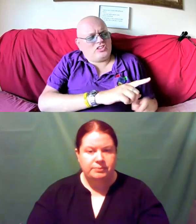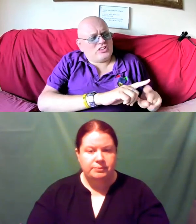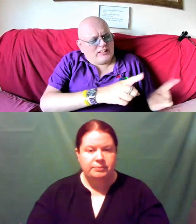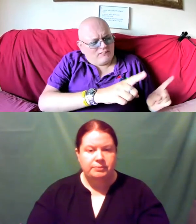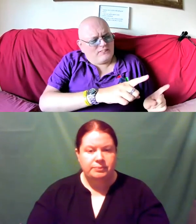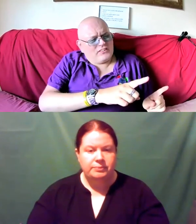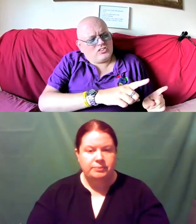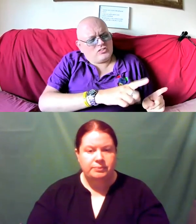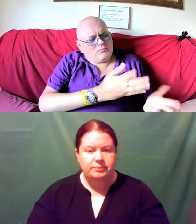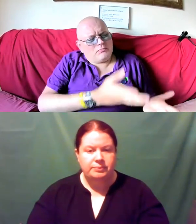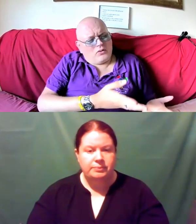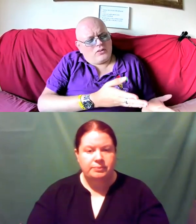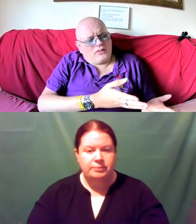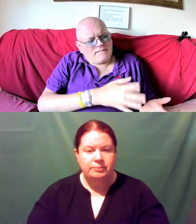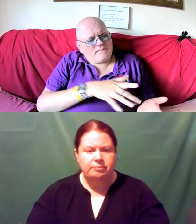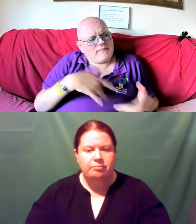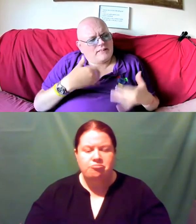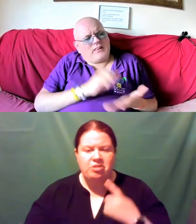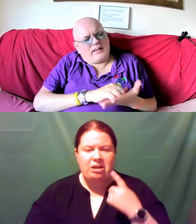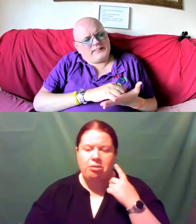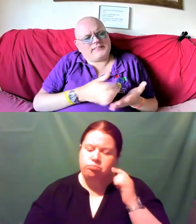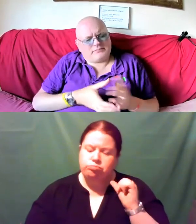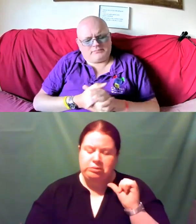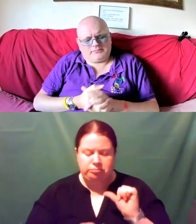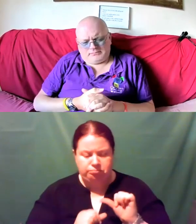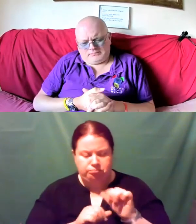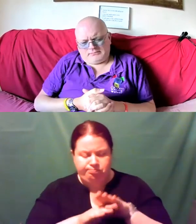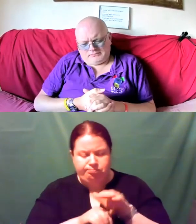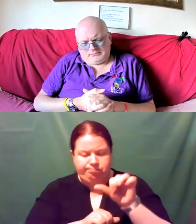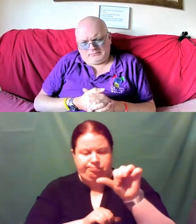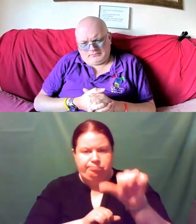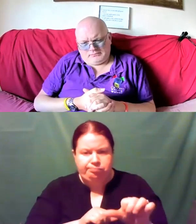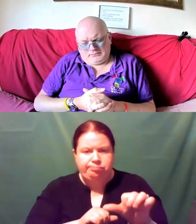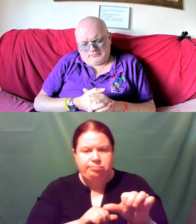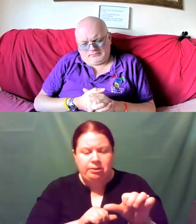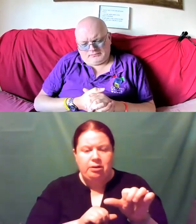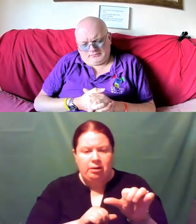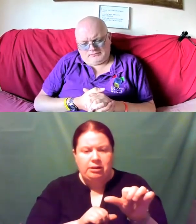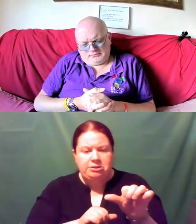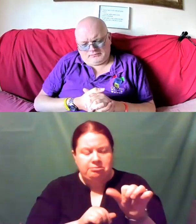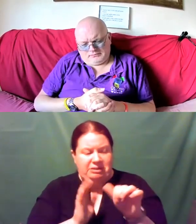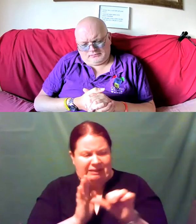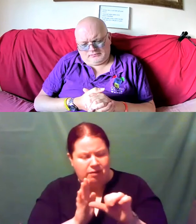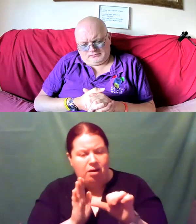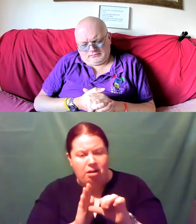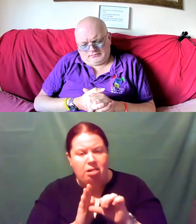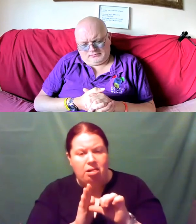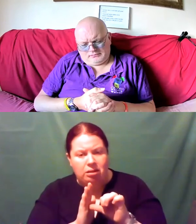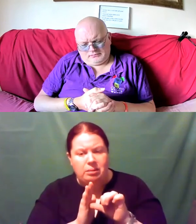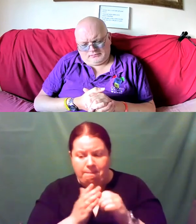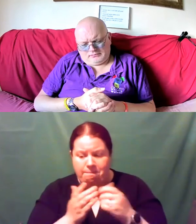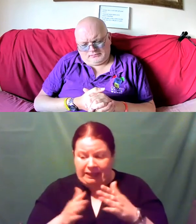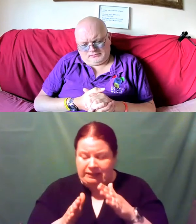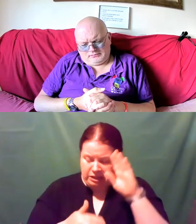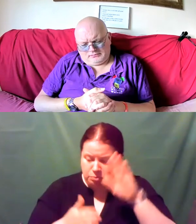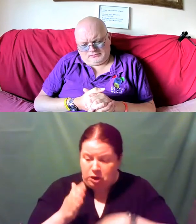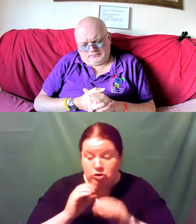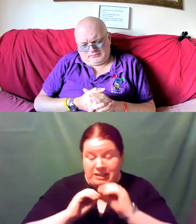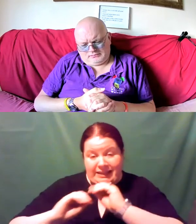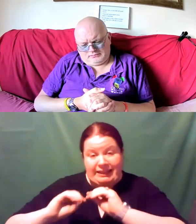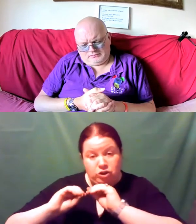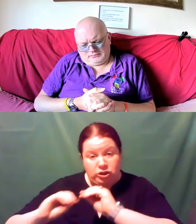place. I think the next stage of the kind of rebuild is quite interesting from my perspective, because obviously, you know, you'd had some experience of teaching,